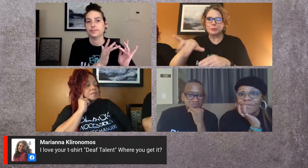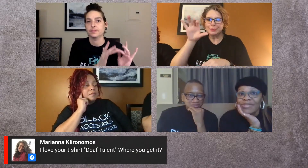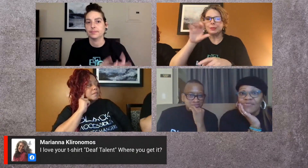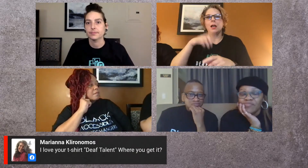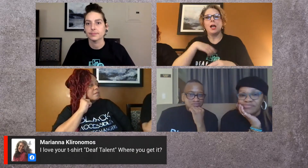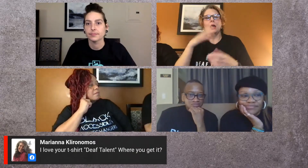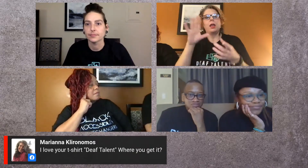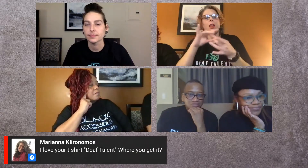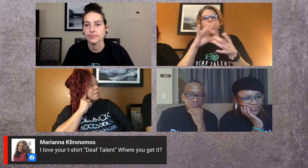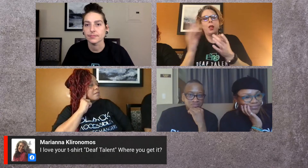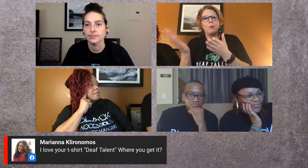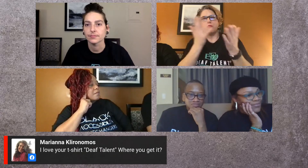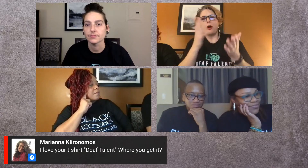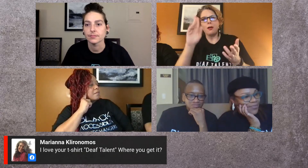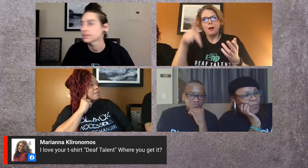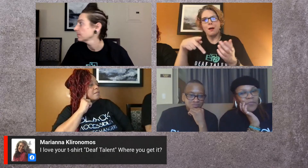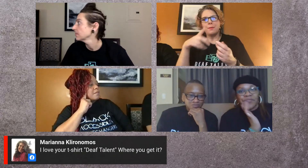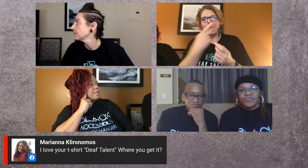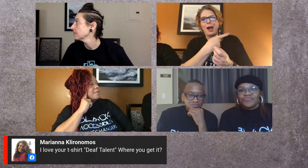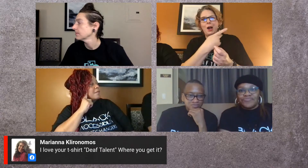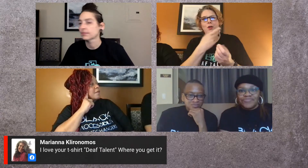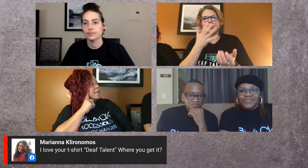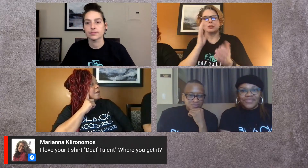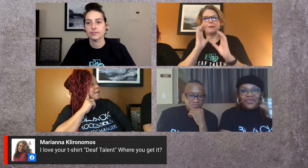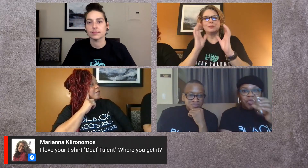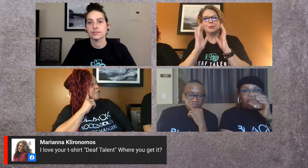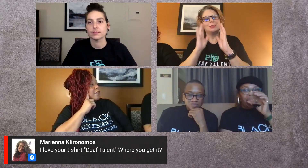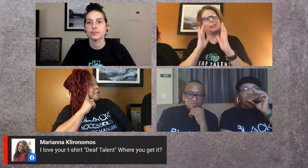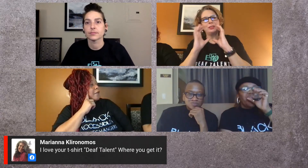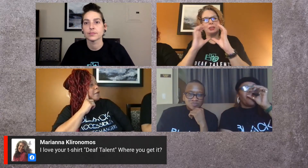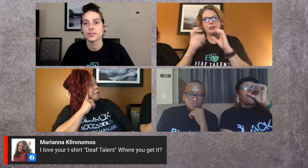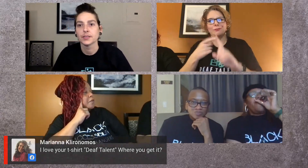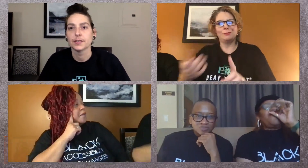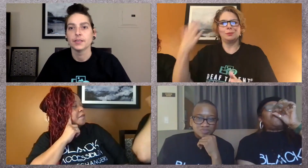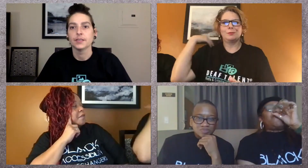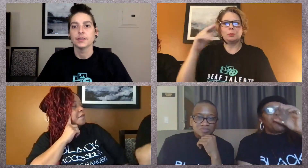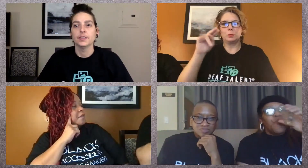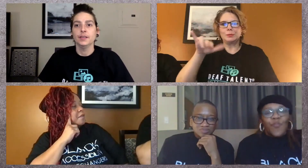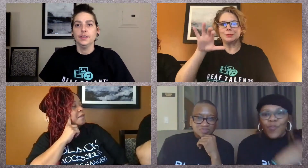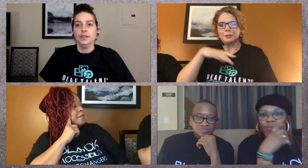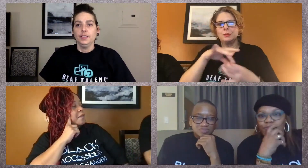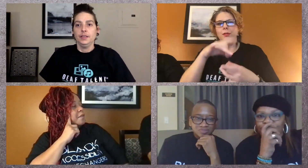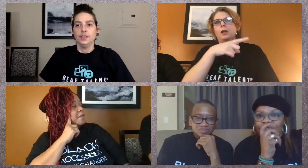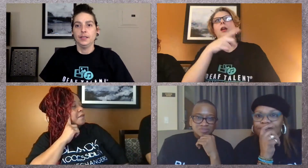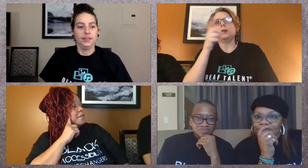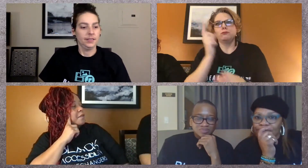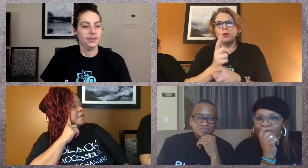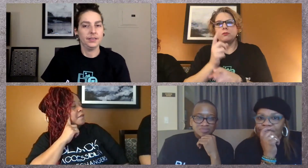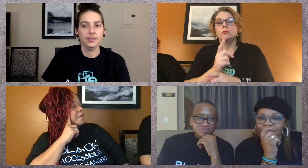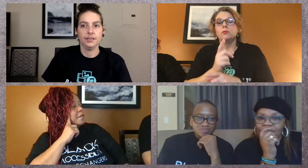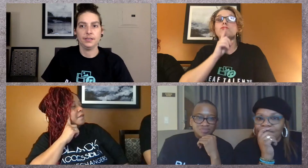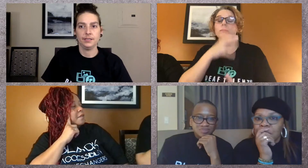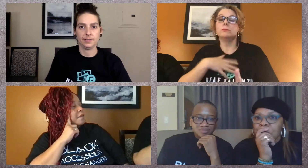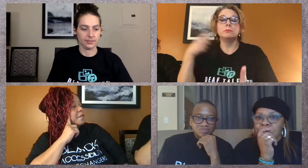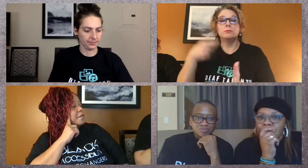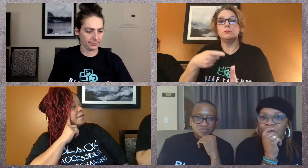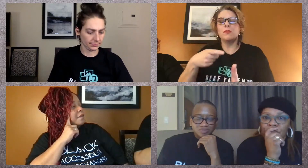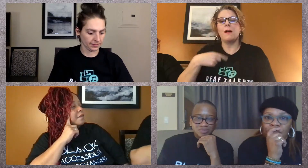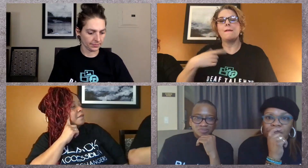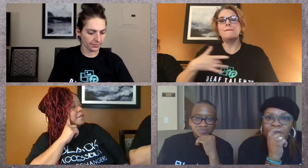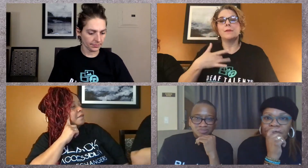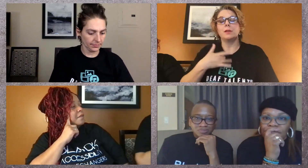Jay for the first time in person in New York, and we brought up, that during the conversation in New York,